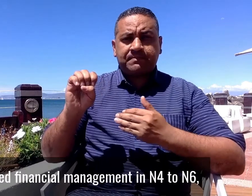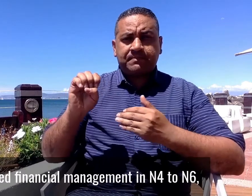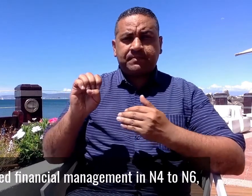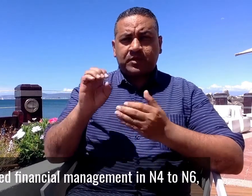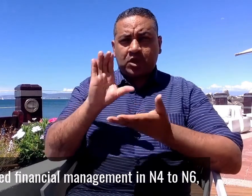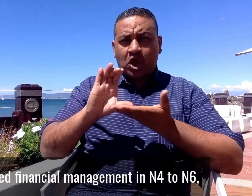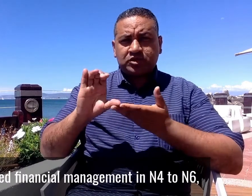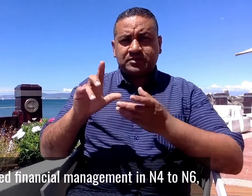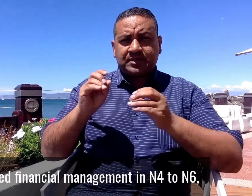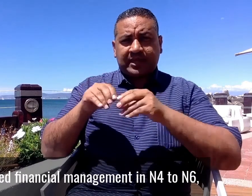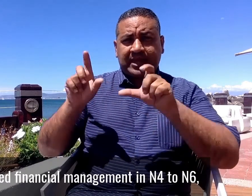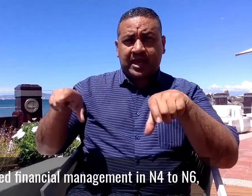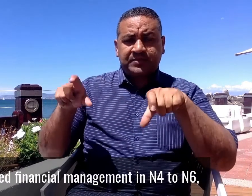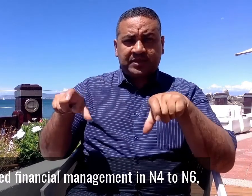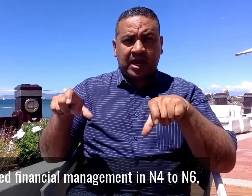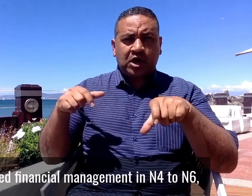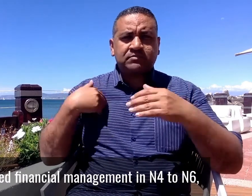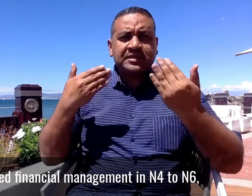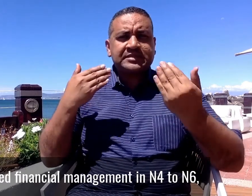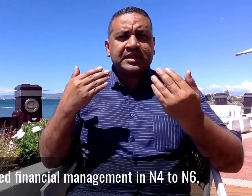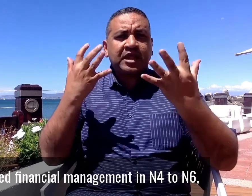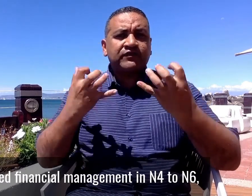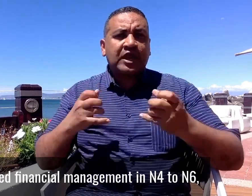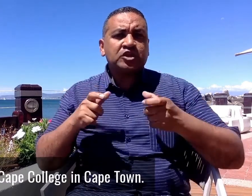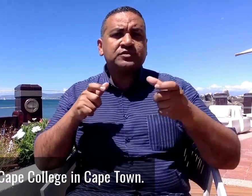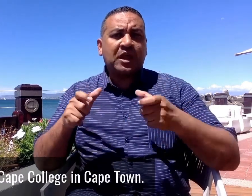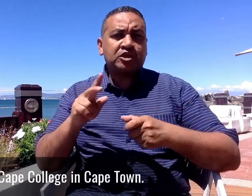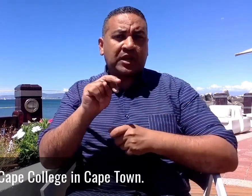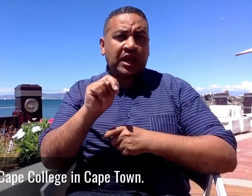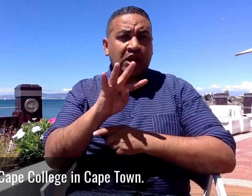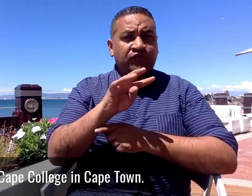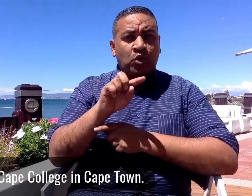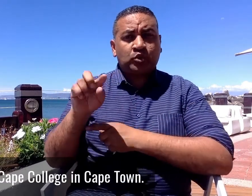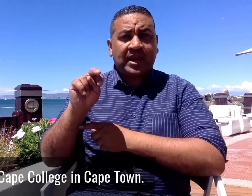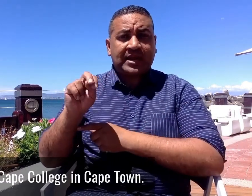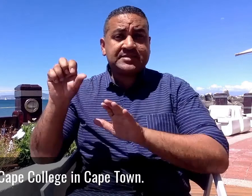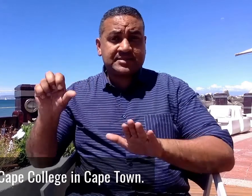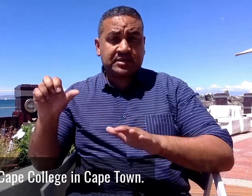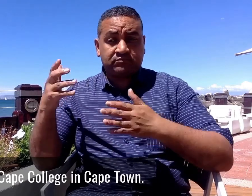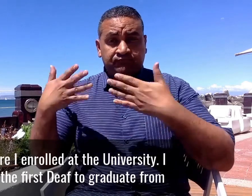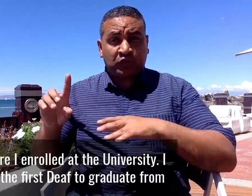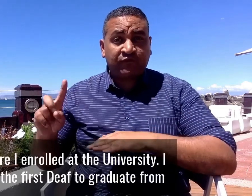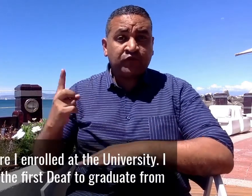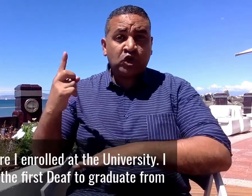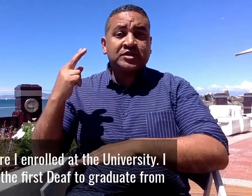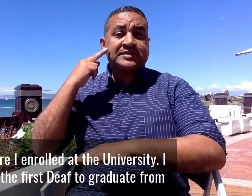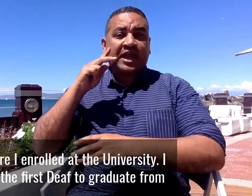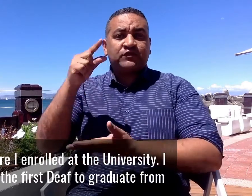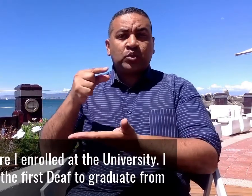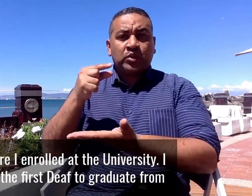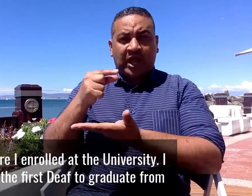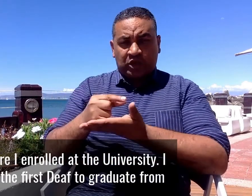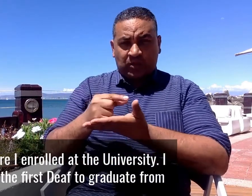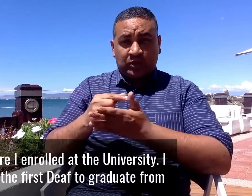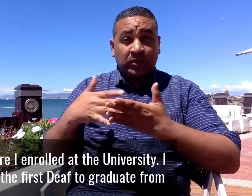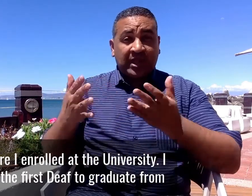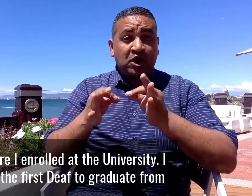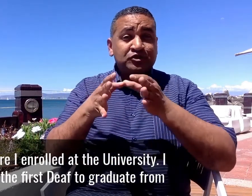had studied financial management in 4 to in 6 through Cape College in Cape Town before I enrolled at the university. I